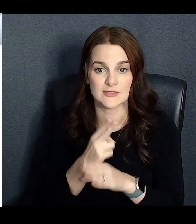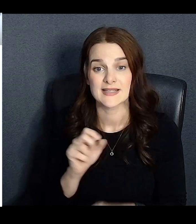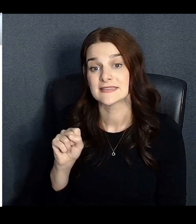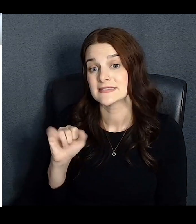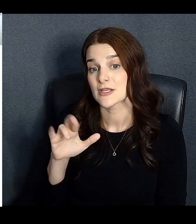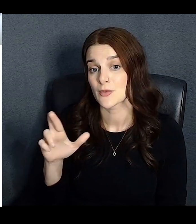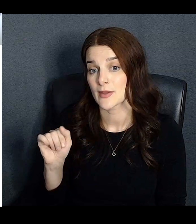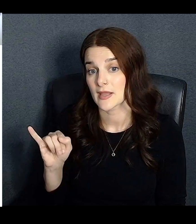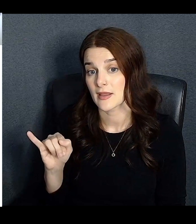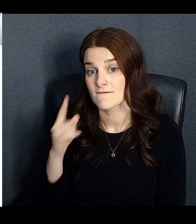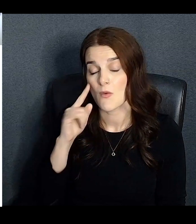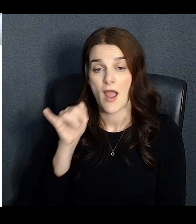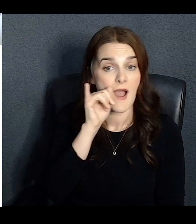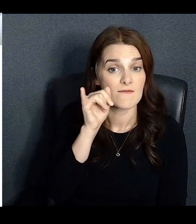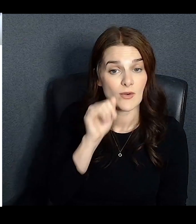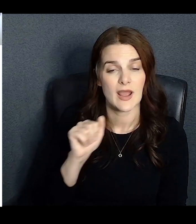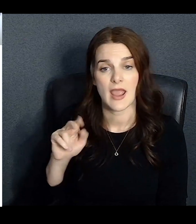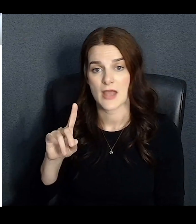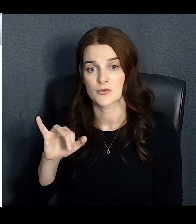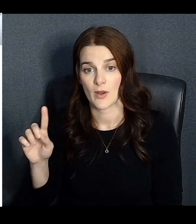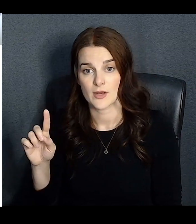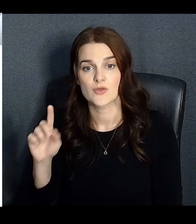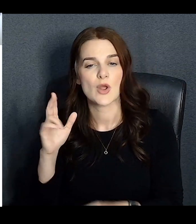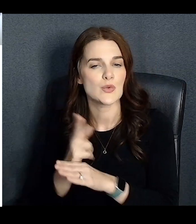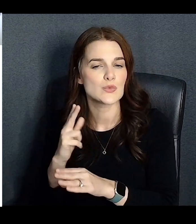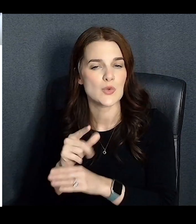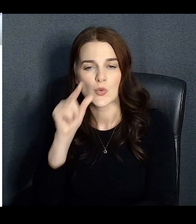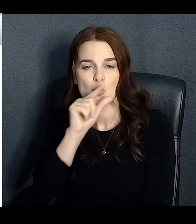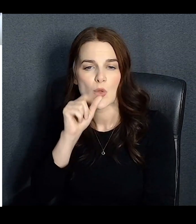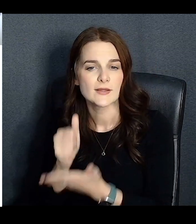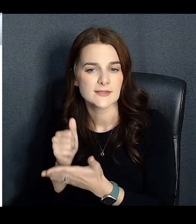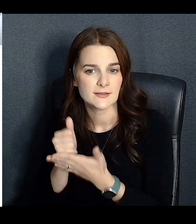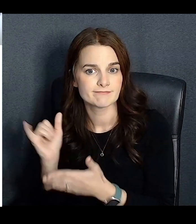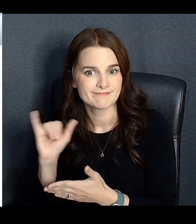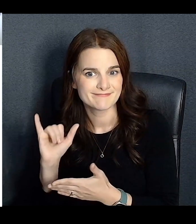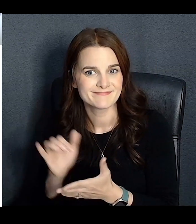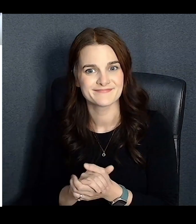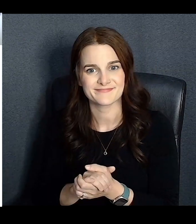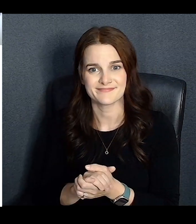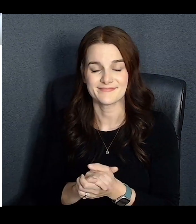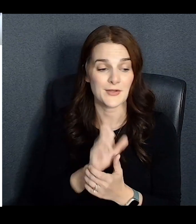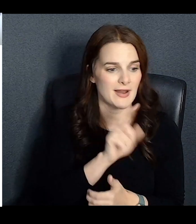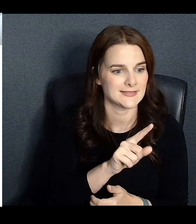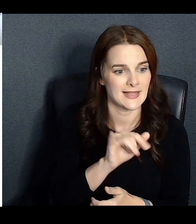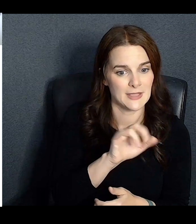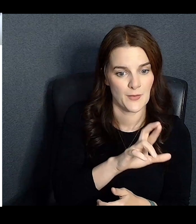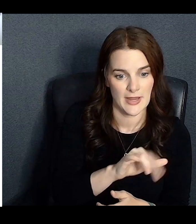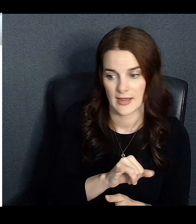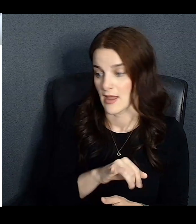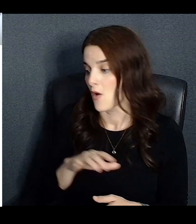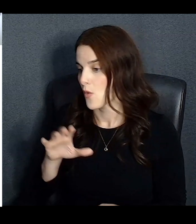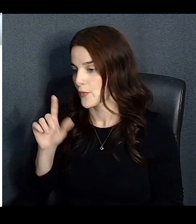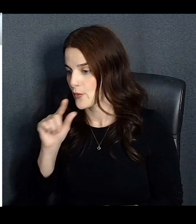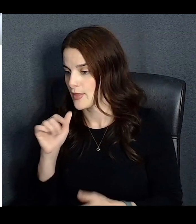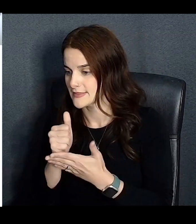So Siri is the voice assistant for iPhone. Android, you can enable Google Assistant as well. So you can ask Siri or your